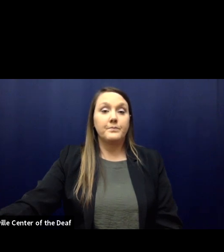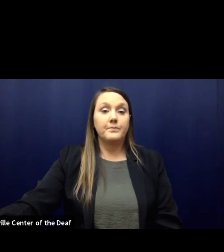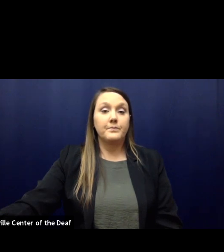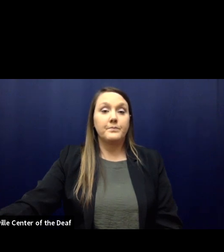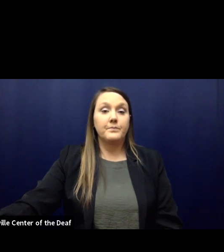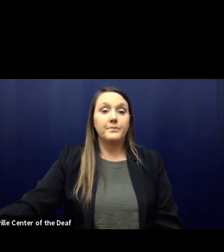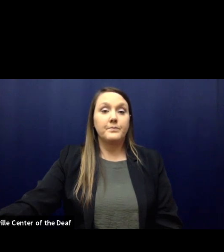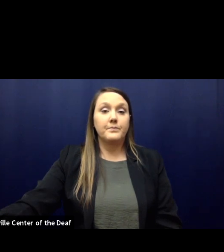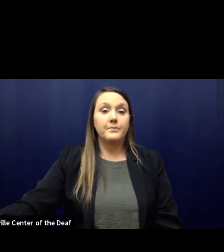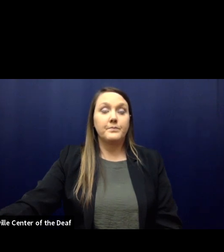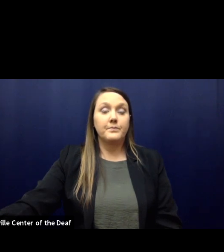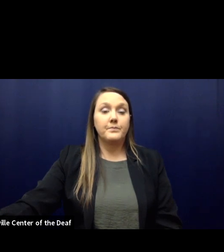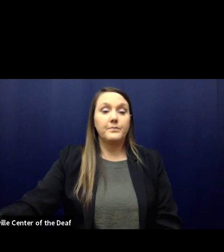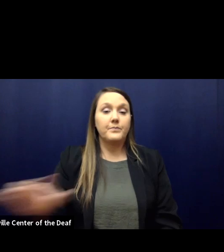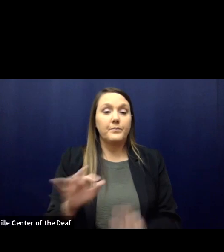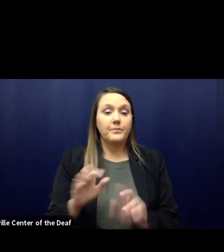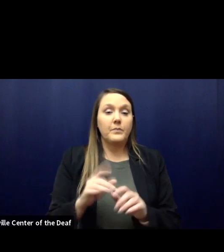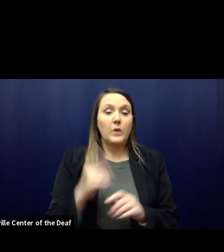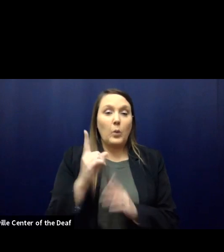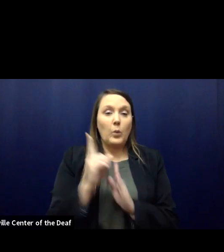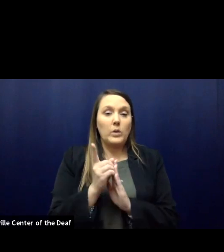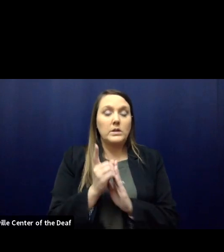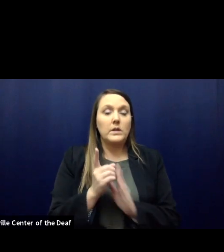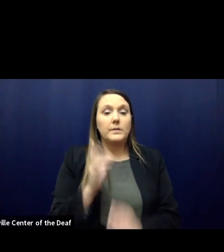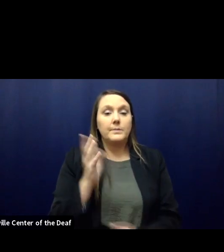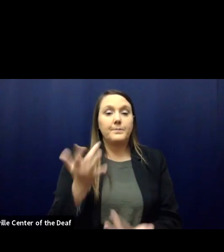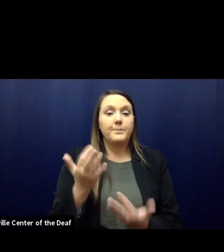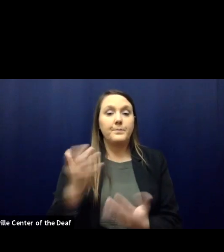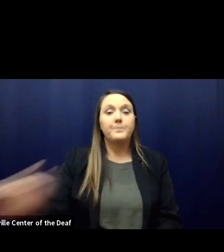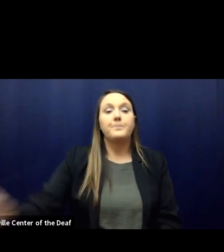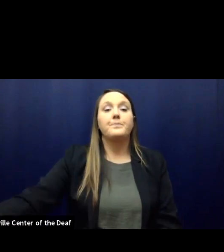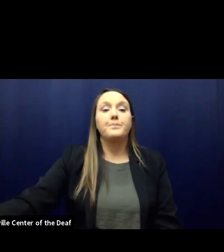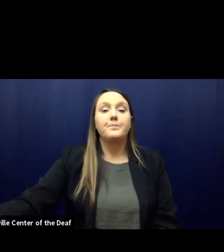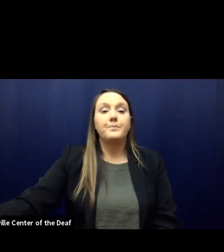Vincent typed 1 second, so we'll do it in just a minute. Okay.